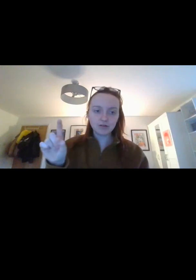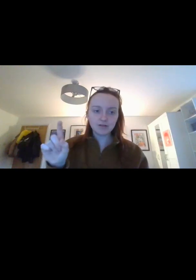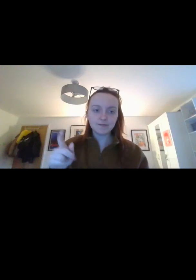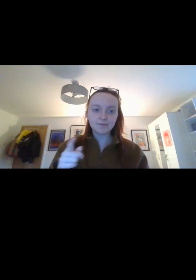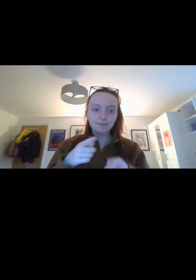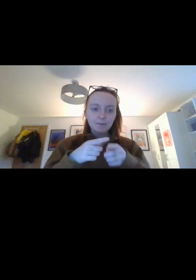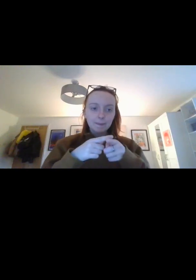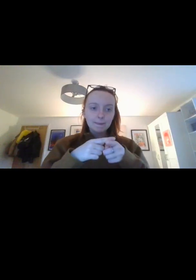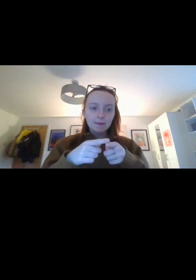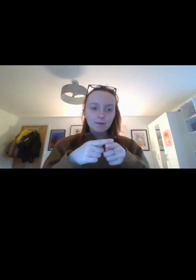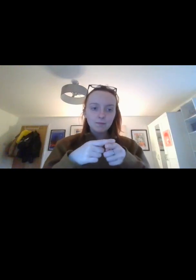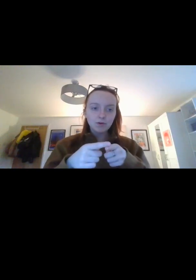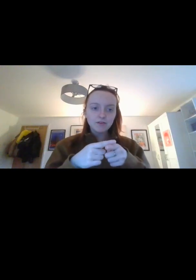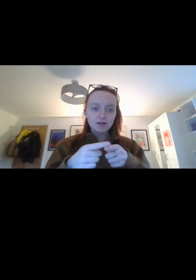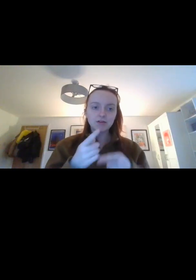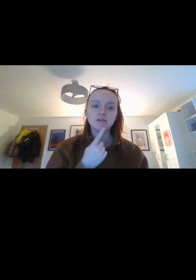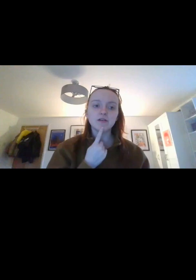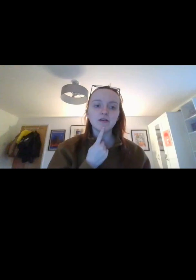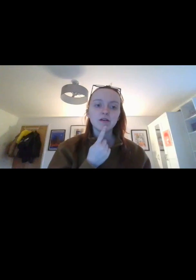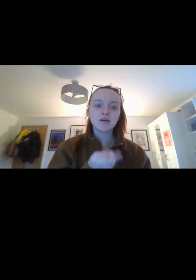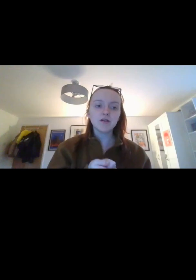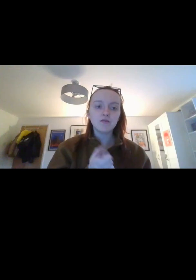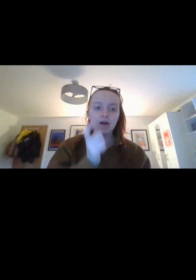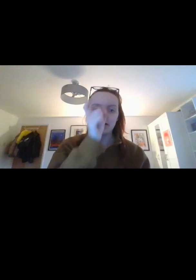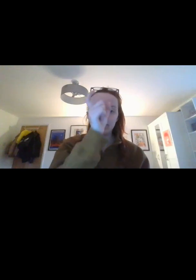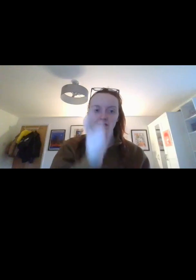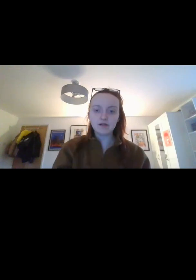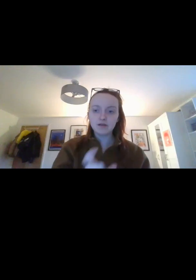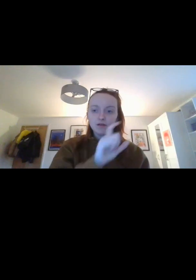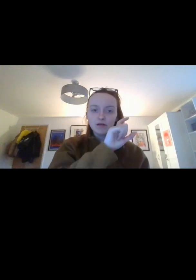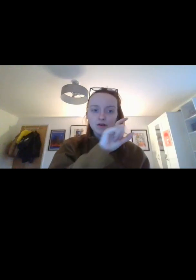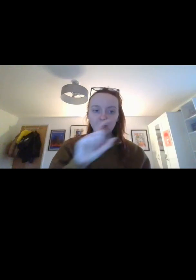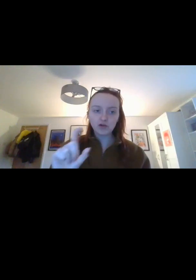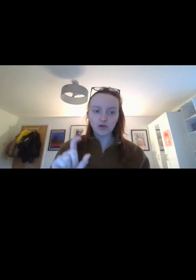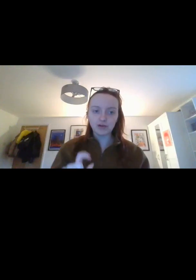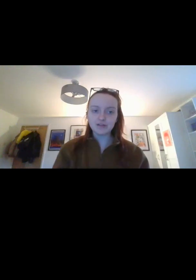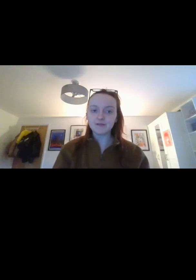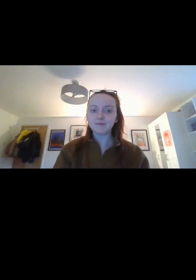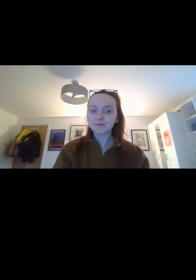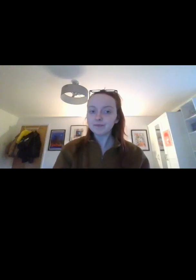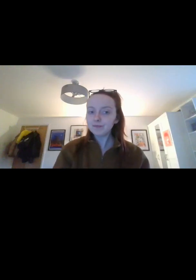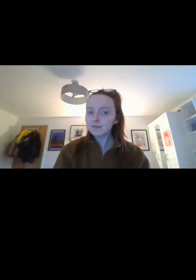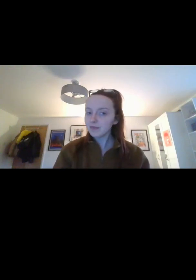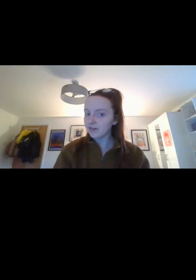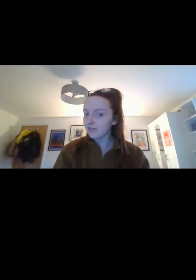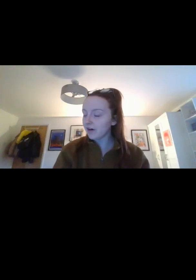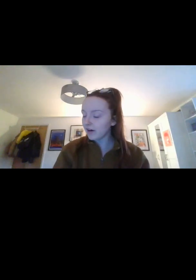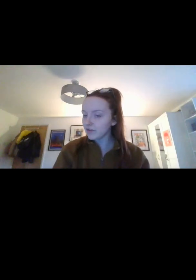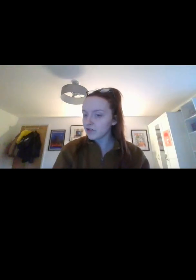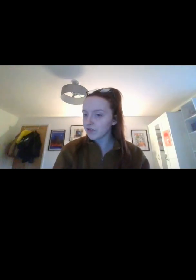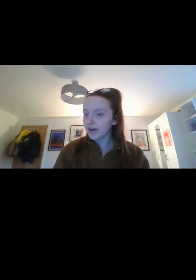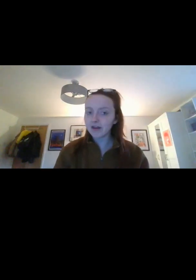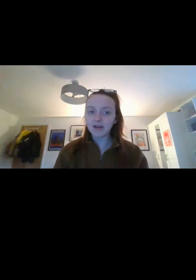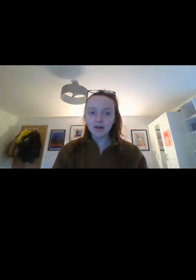cross. British, red, cross. Then for archery,